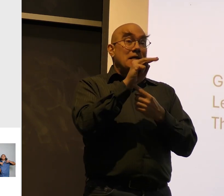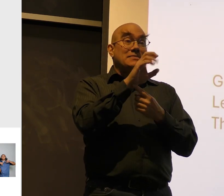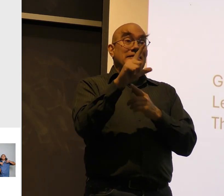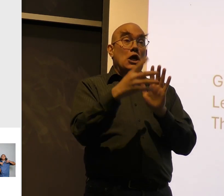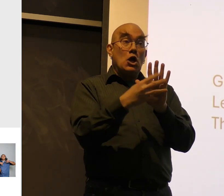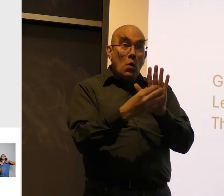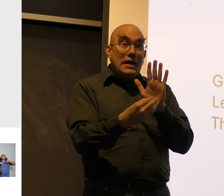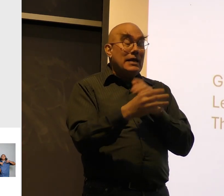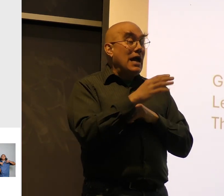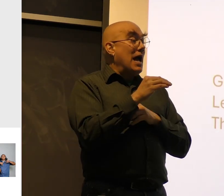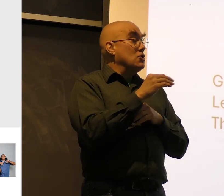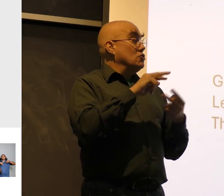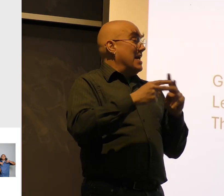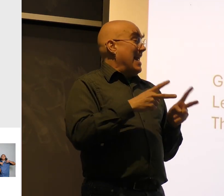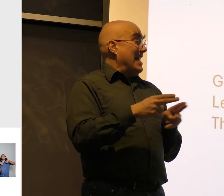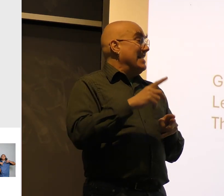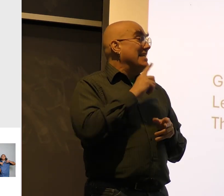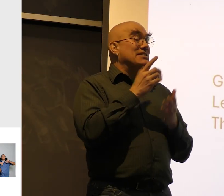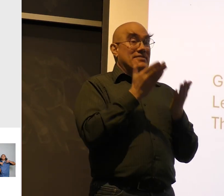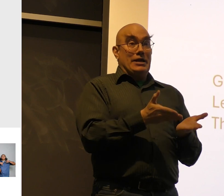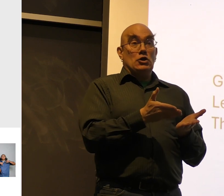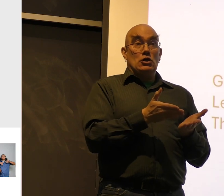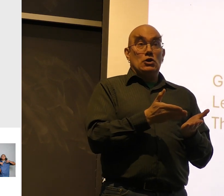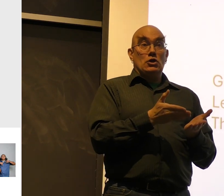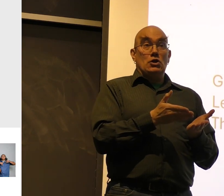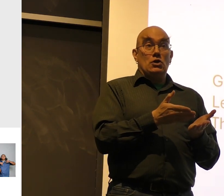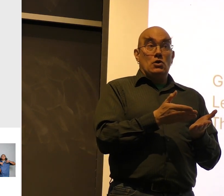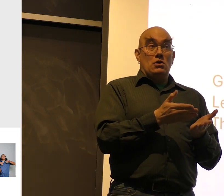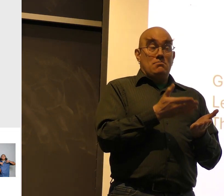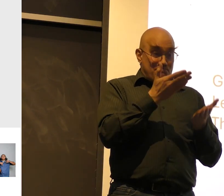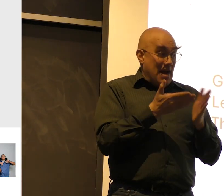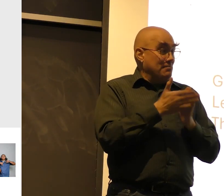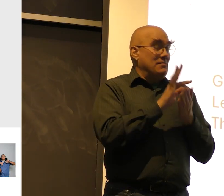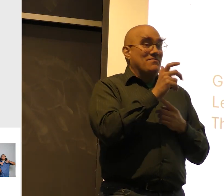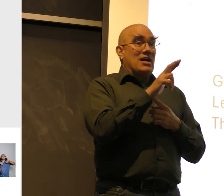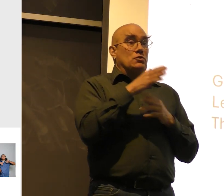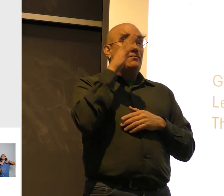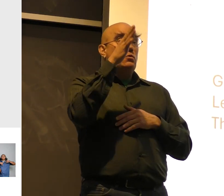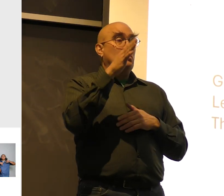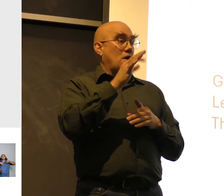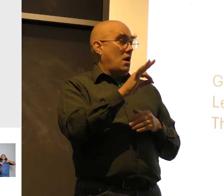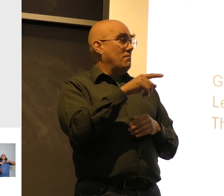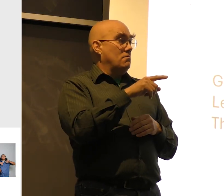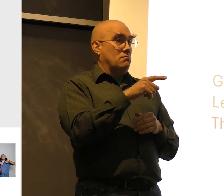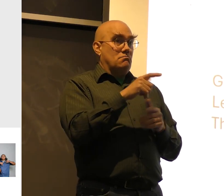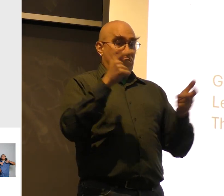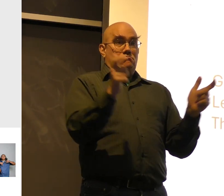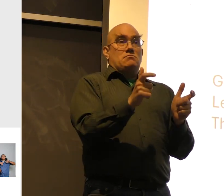there. Stem cell cloning, genetic editing is there. And it might become a factor in the future